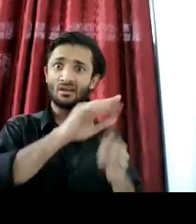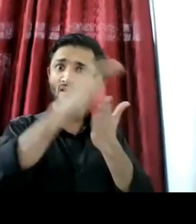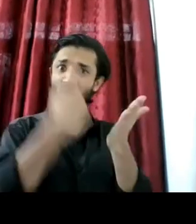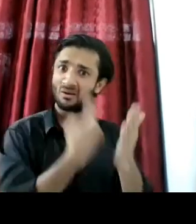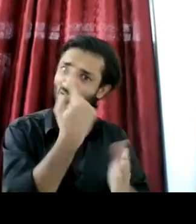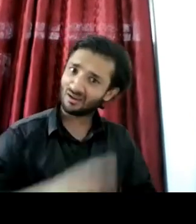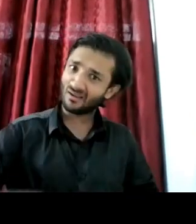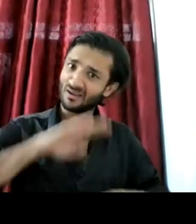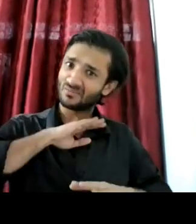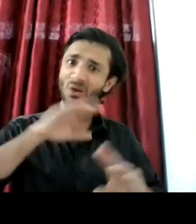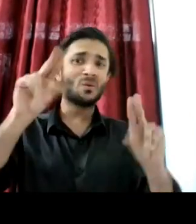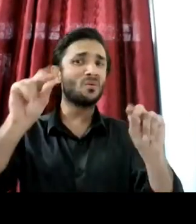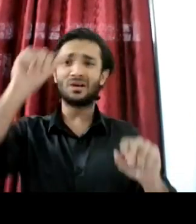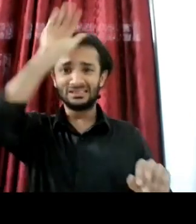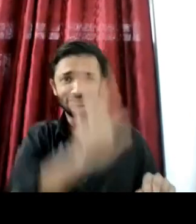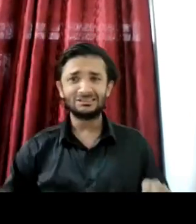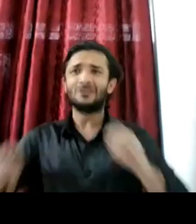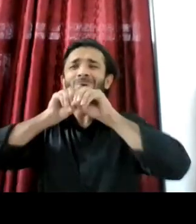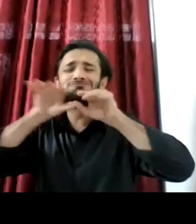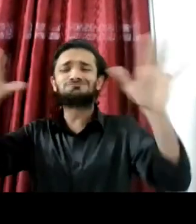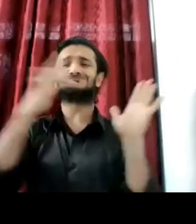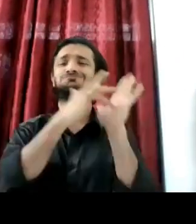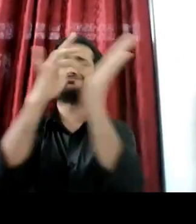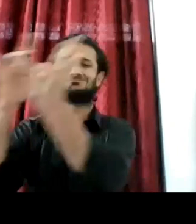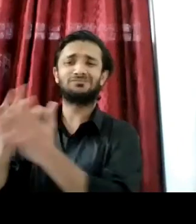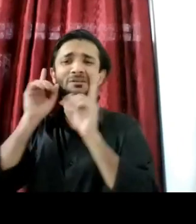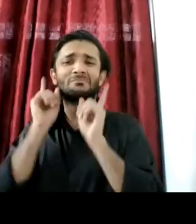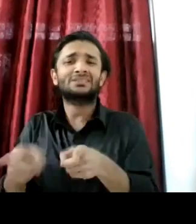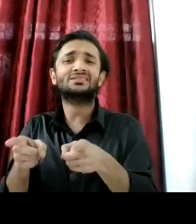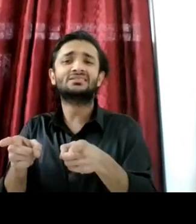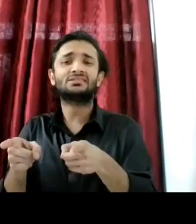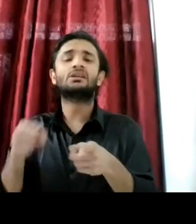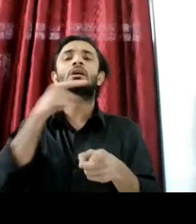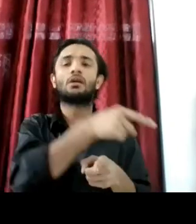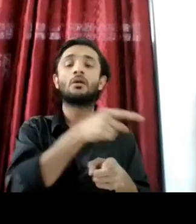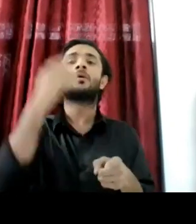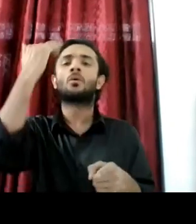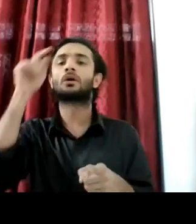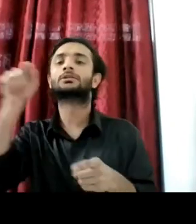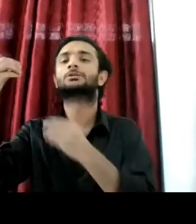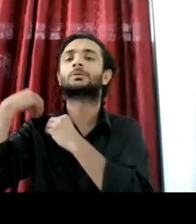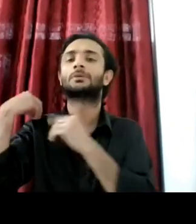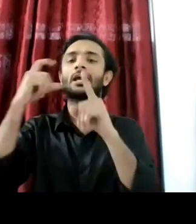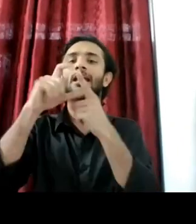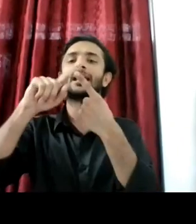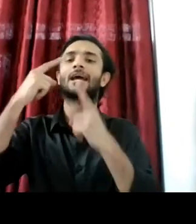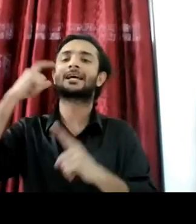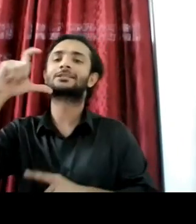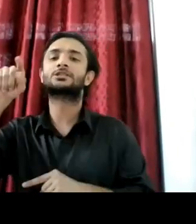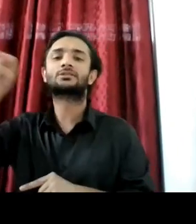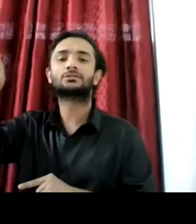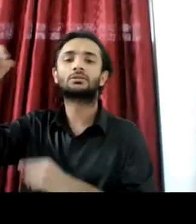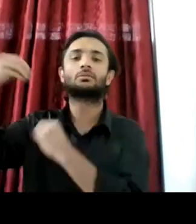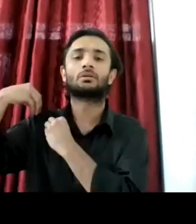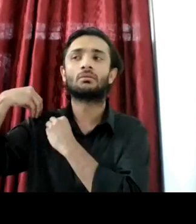providing parents Indian Sign Language access along with the deaf babies. Only Haryana is not our focus.